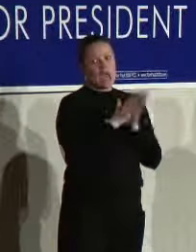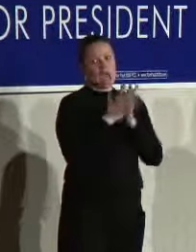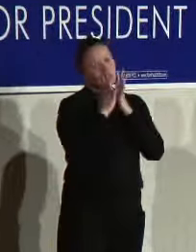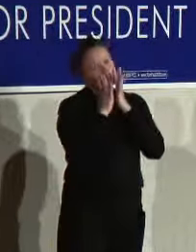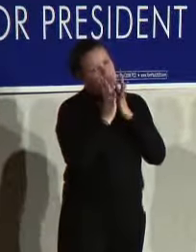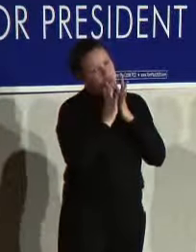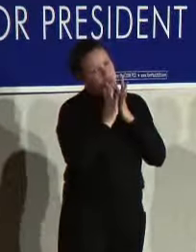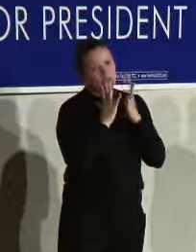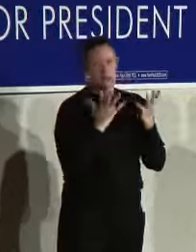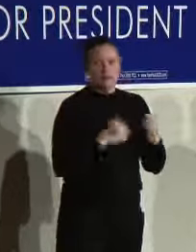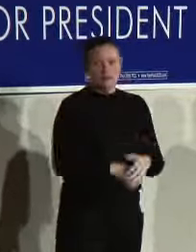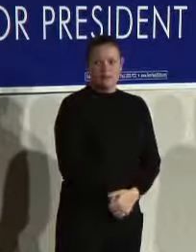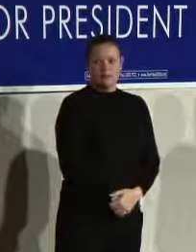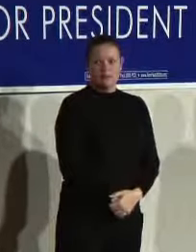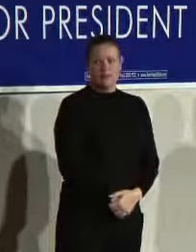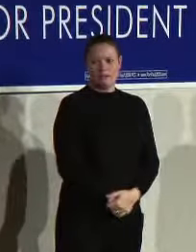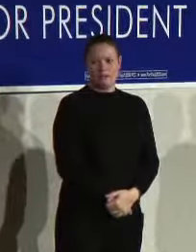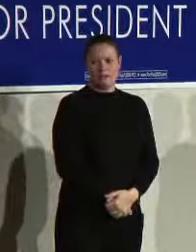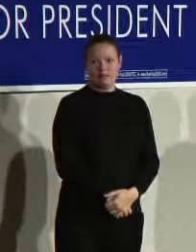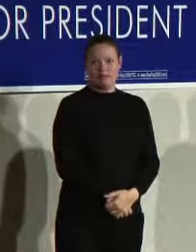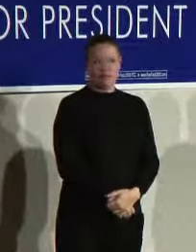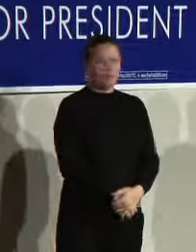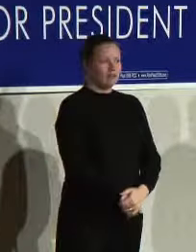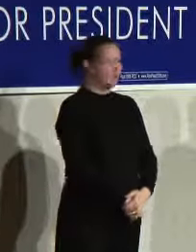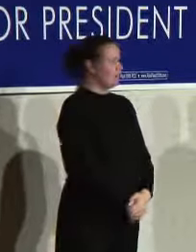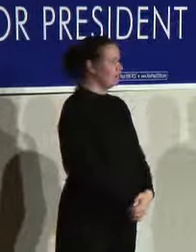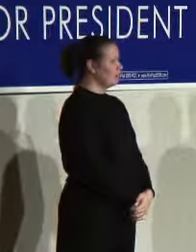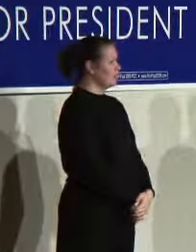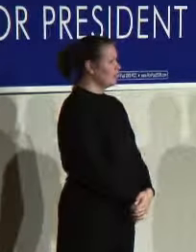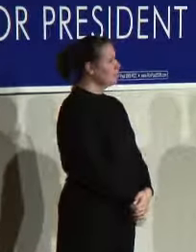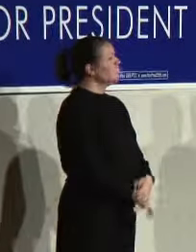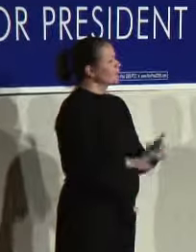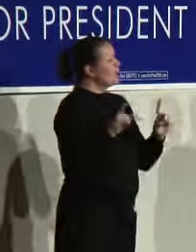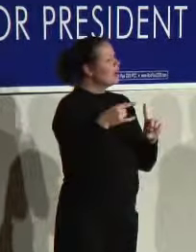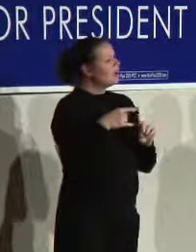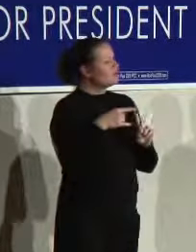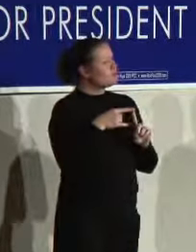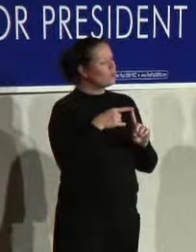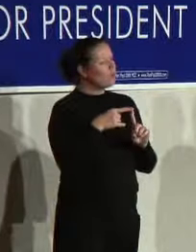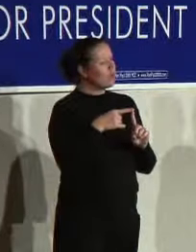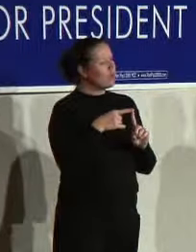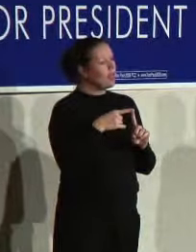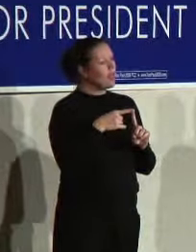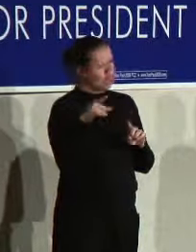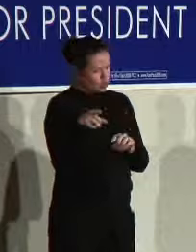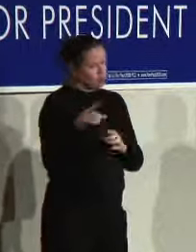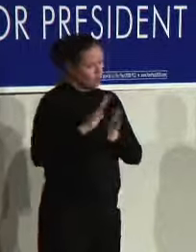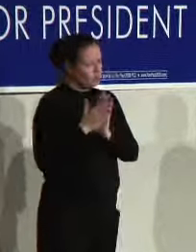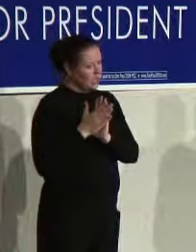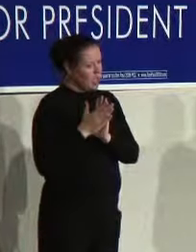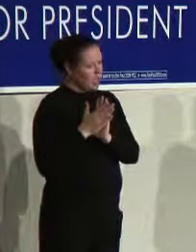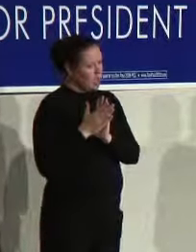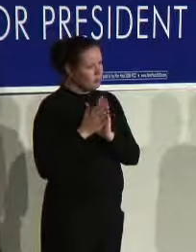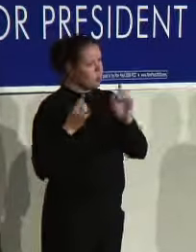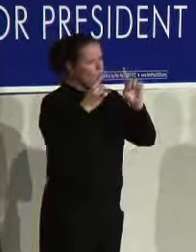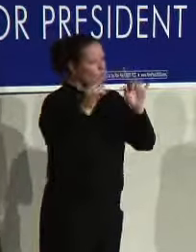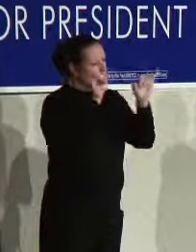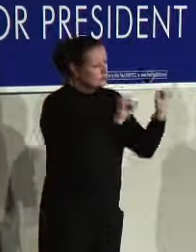depressing. And when you get working with people who have one goal of freedom,